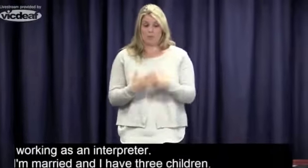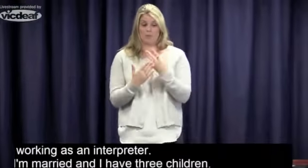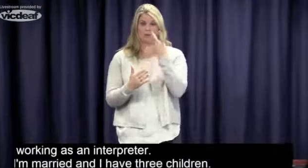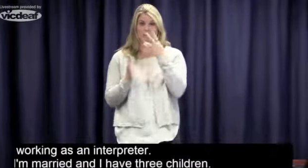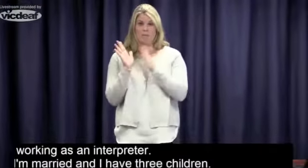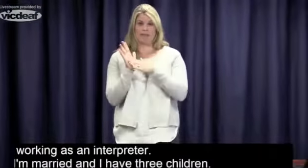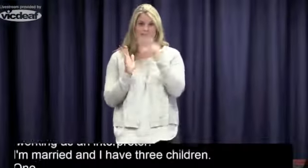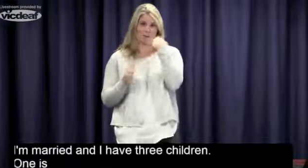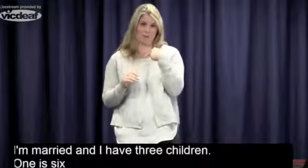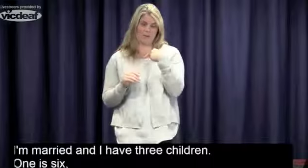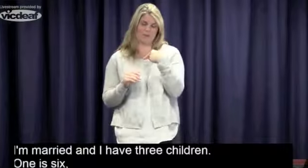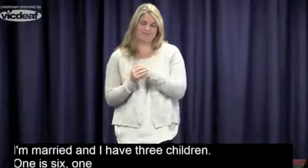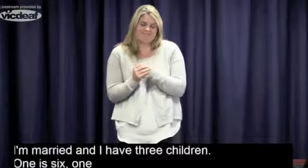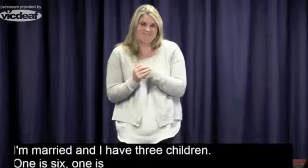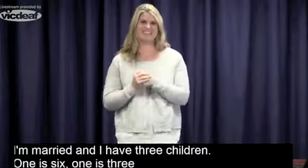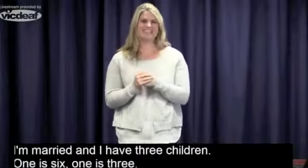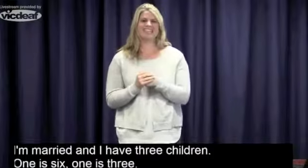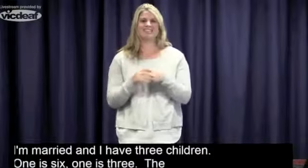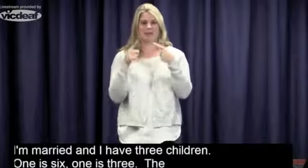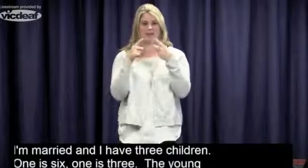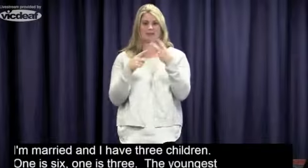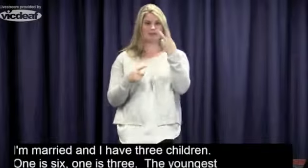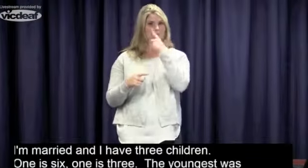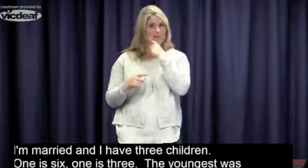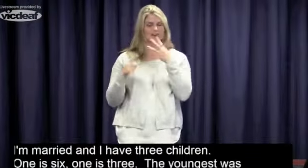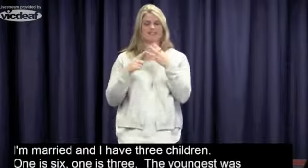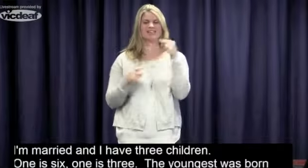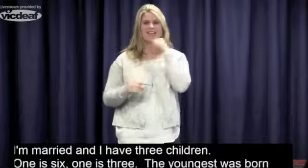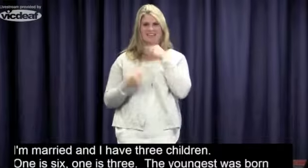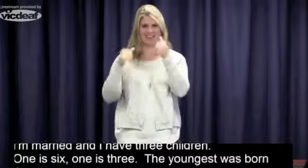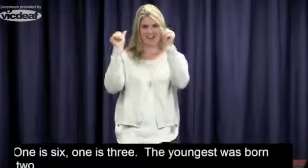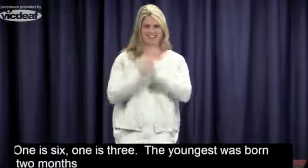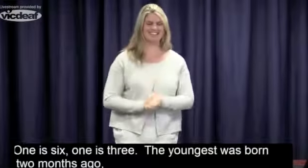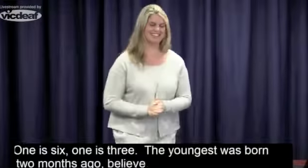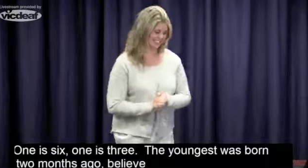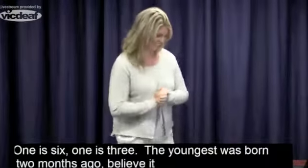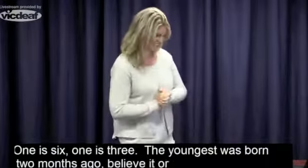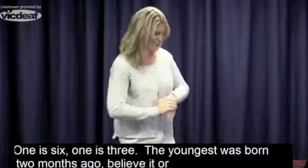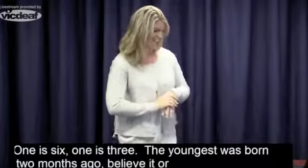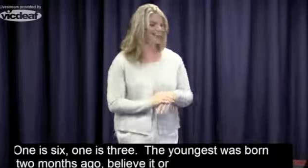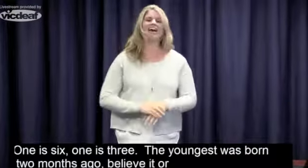and the youngest was born 2 months ago, believe it or not. So I've got 2 girls and a boy, finally.